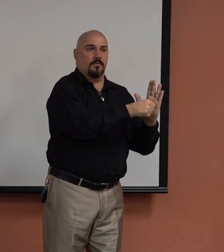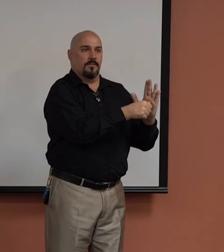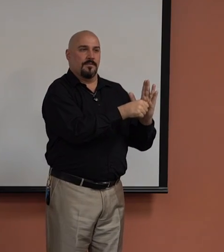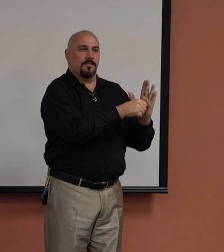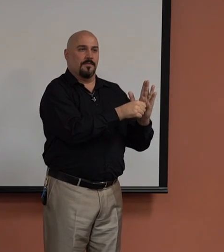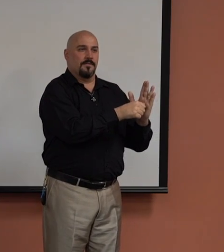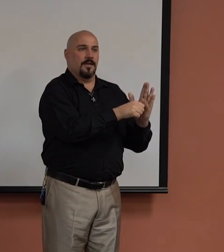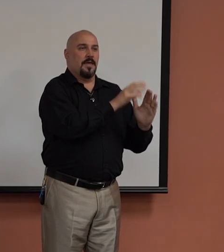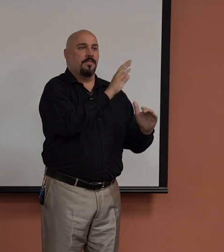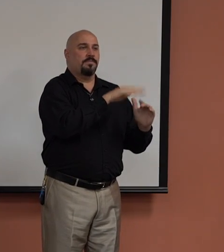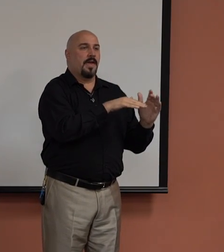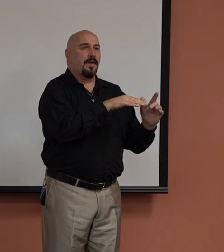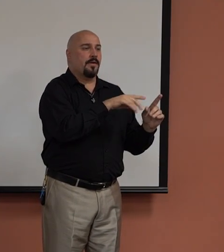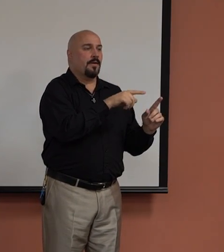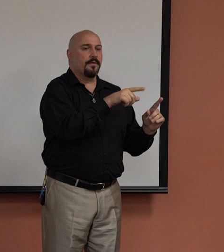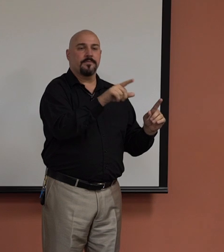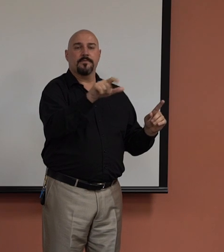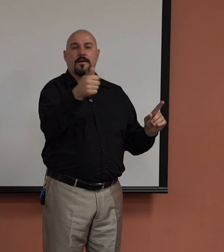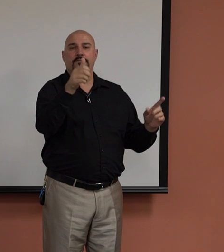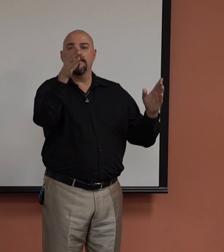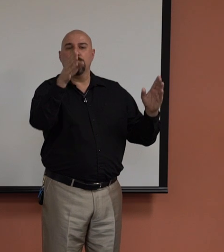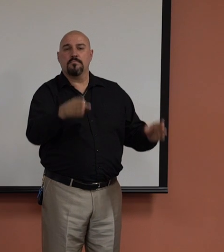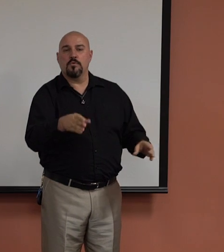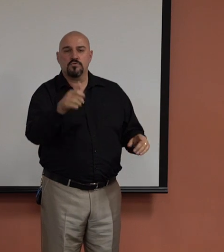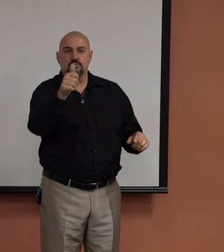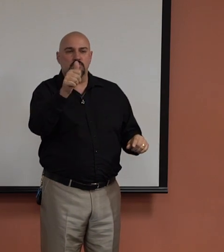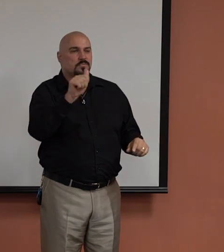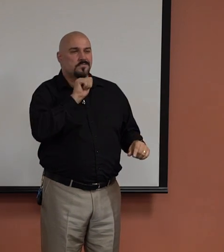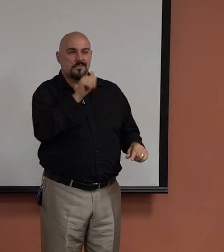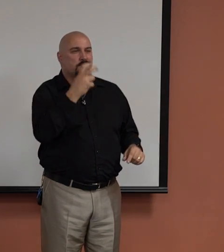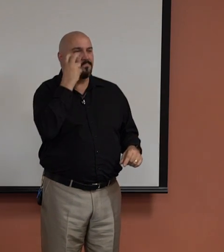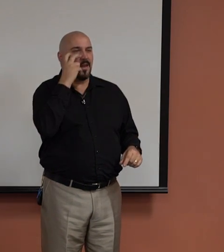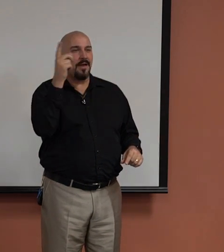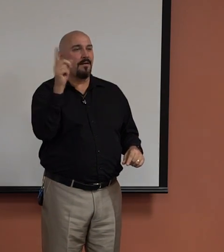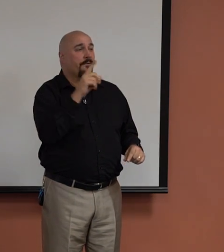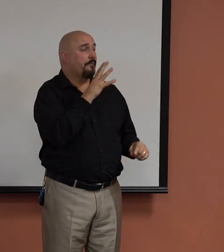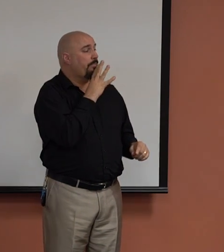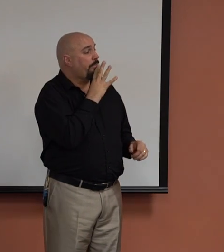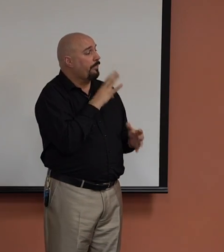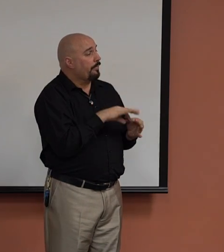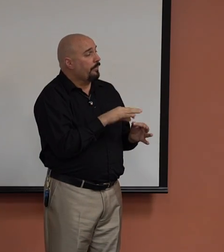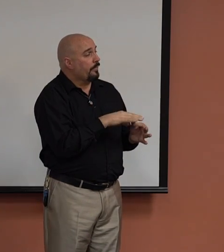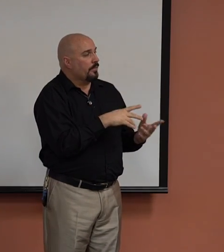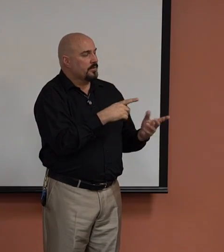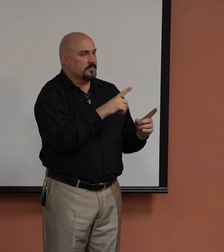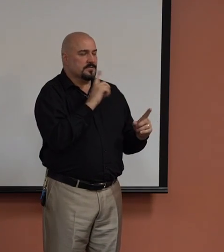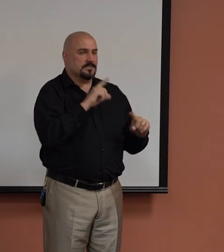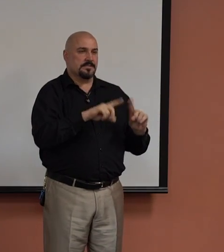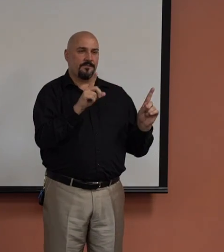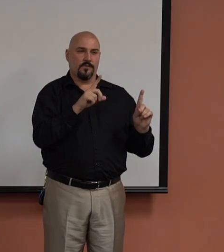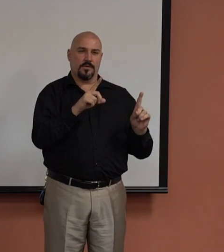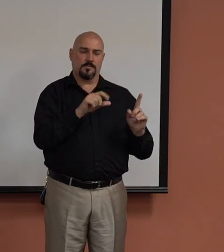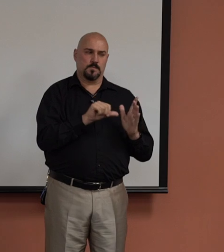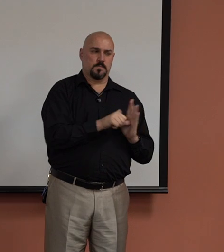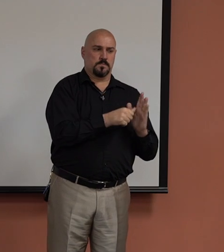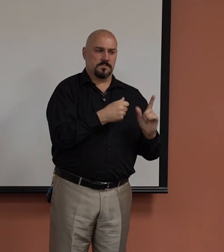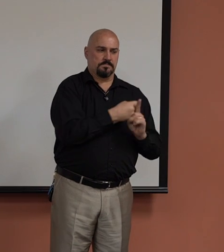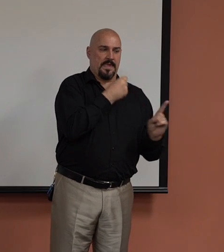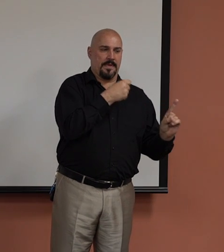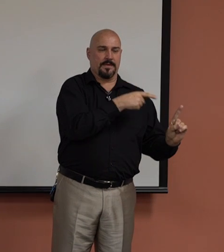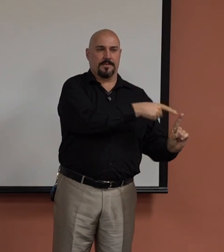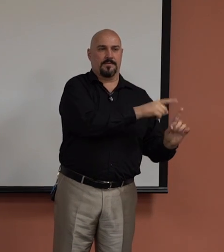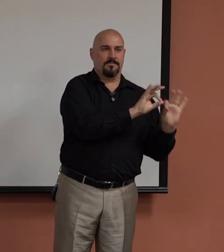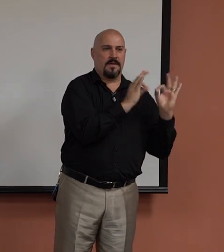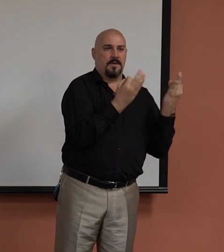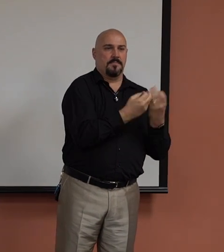so Shirley is always gracious in trying to assist in that way. So you bring up some really good points. This